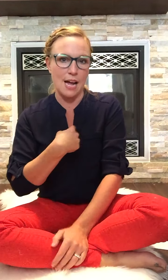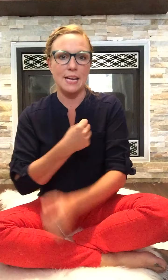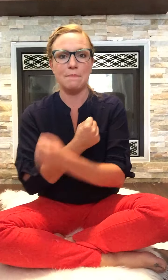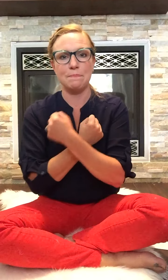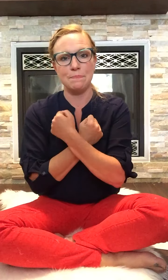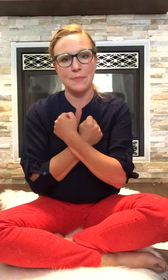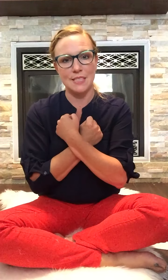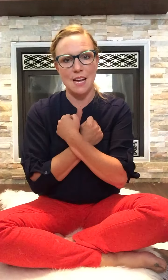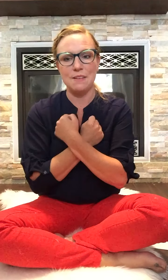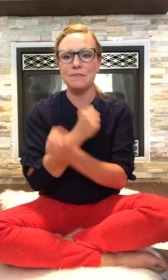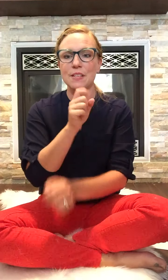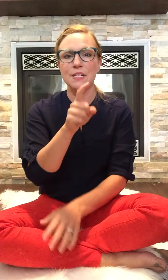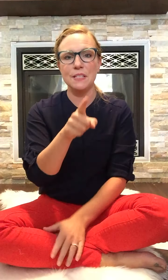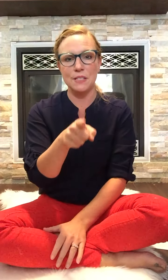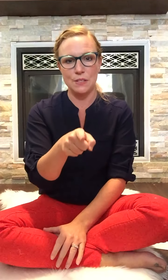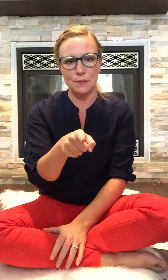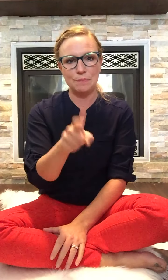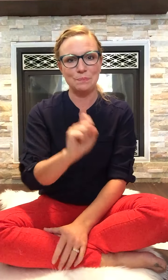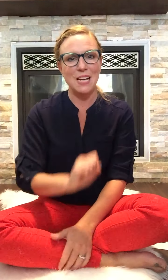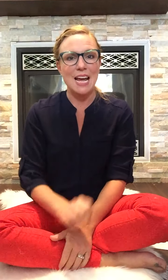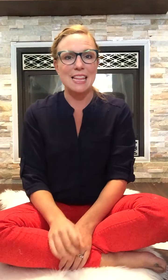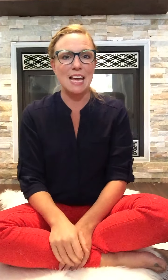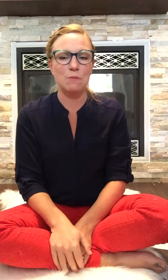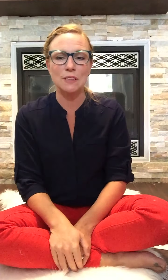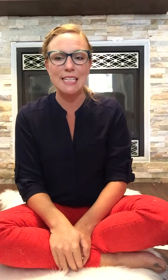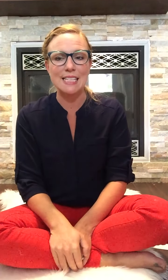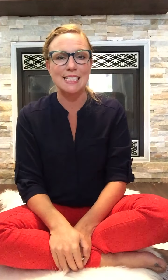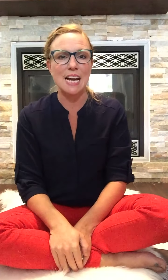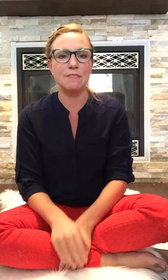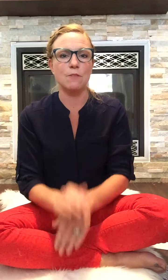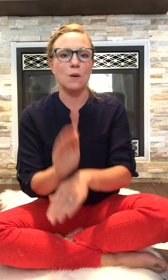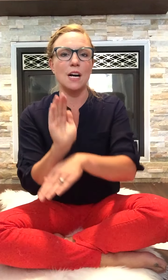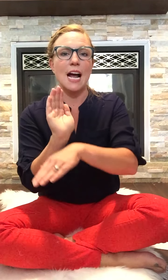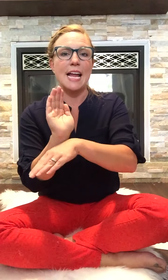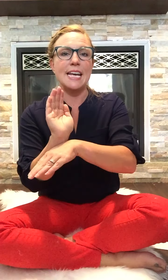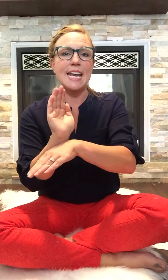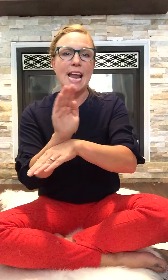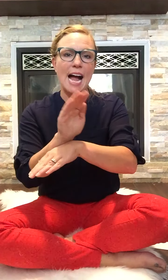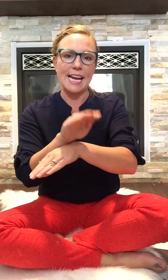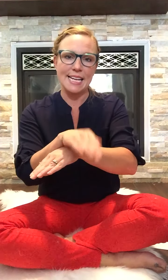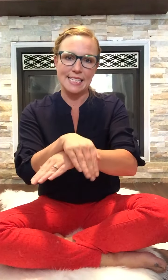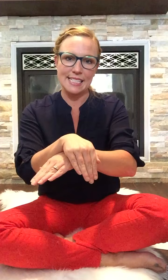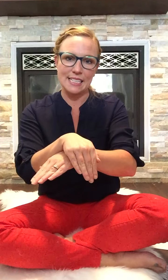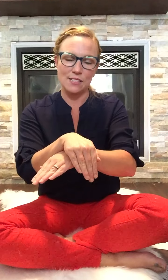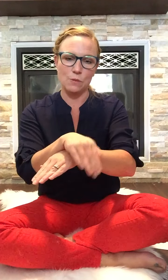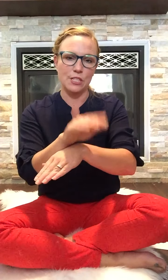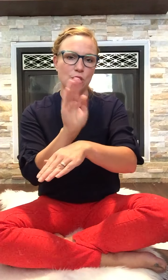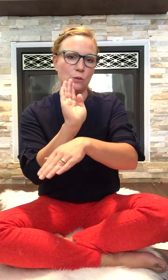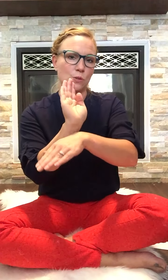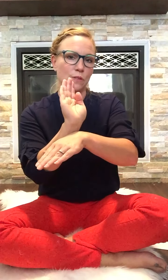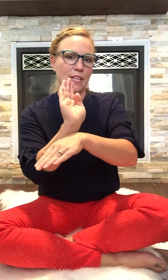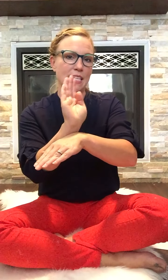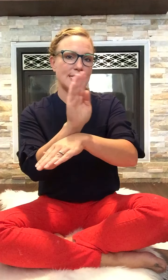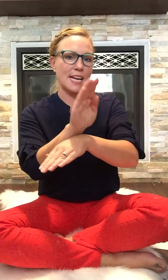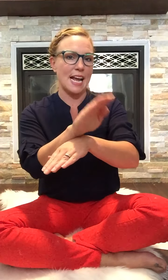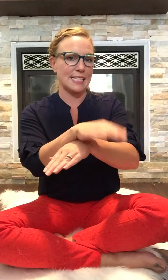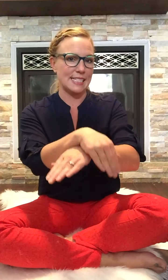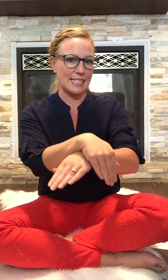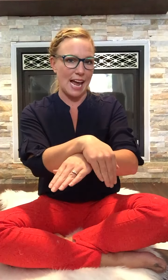I love you. Then we'll need the sign for night. So we show sort of that the sun has